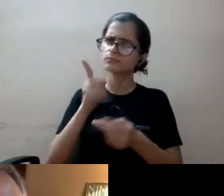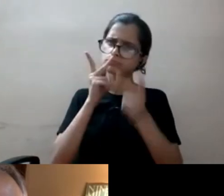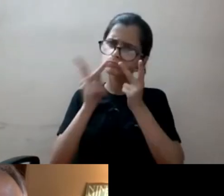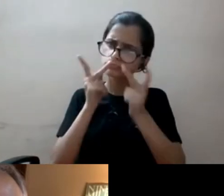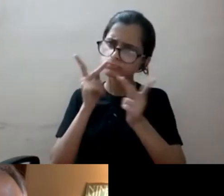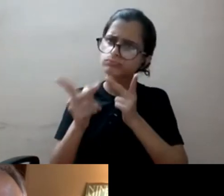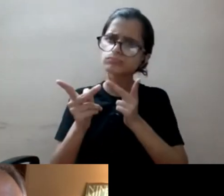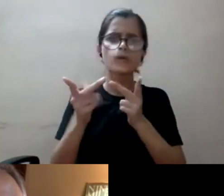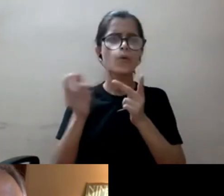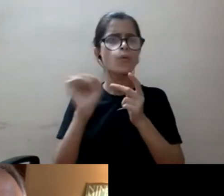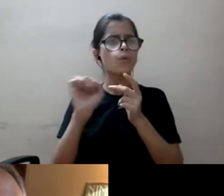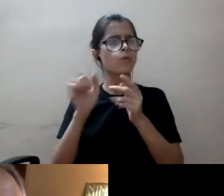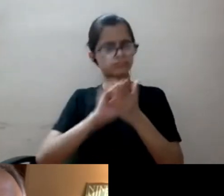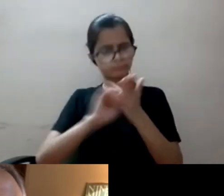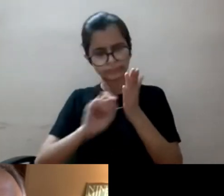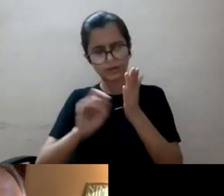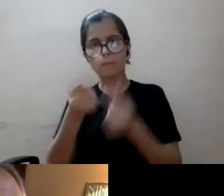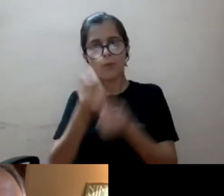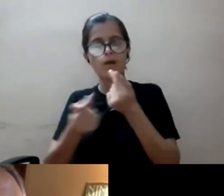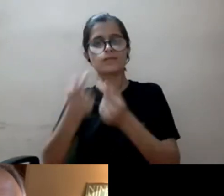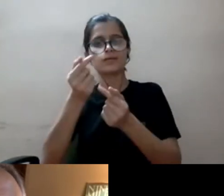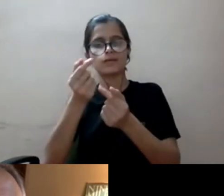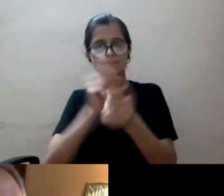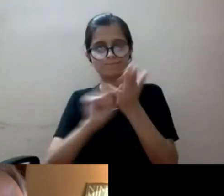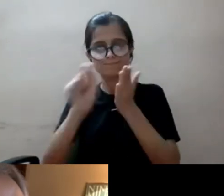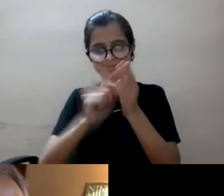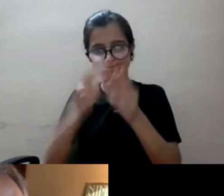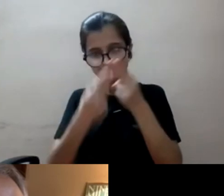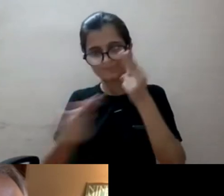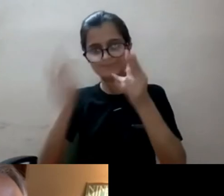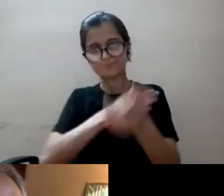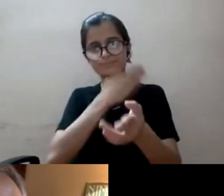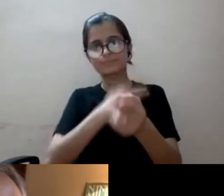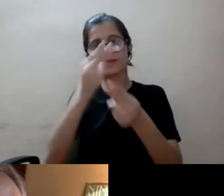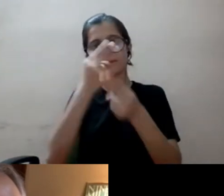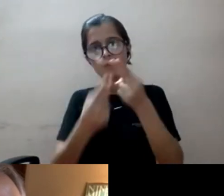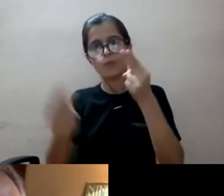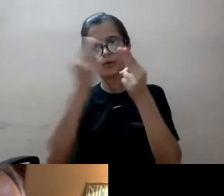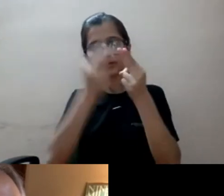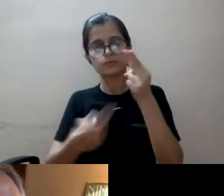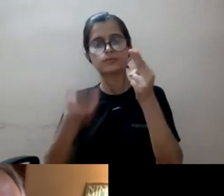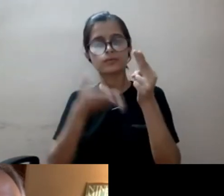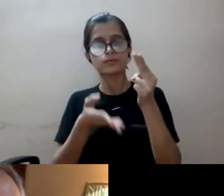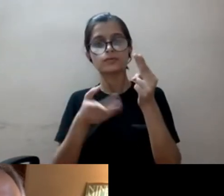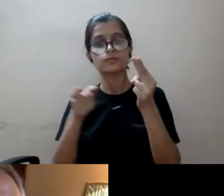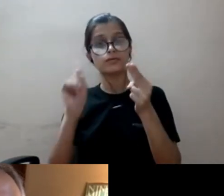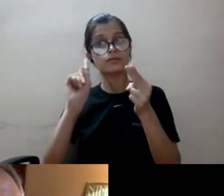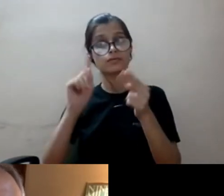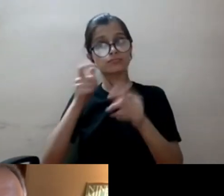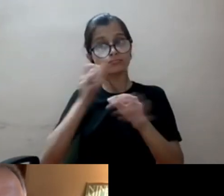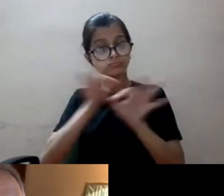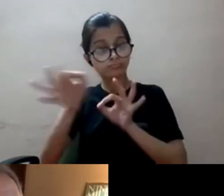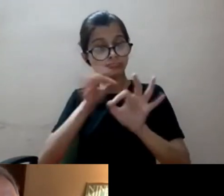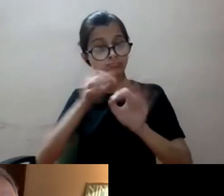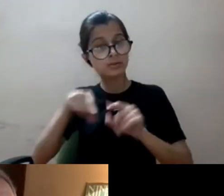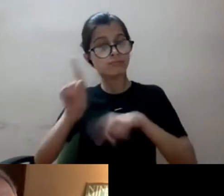He now thinks of writing political poetry. And I always thought that what else can one write except political poetry